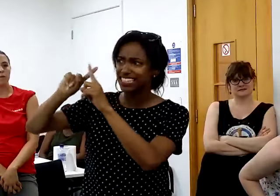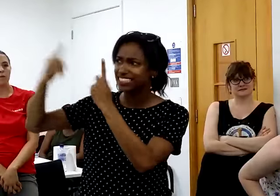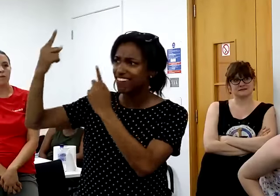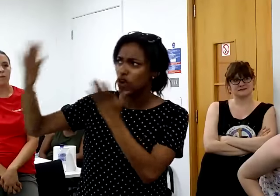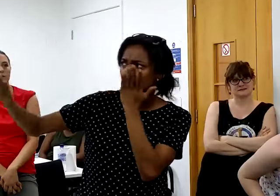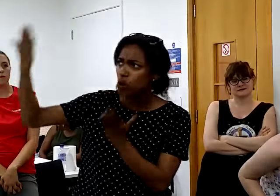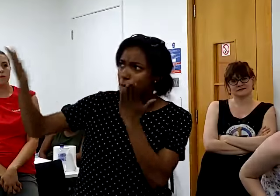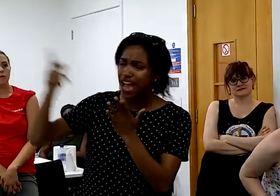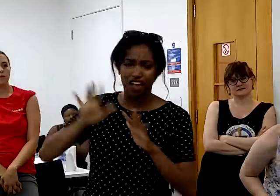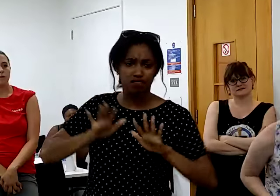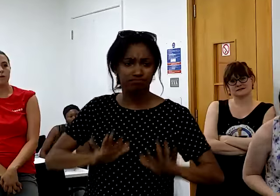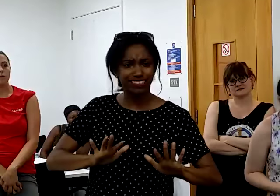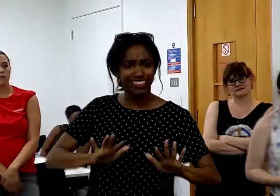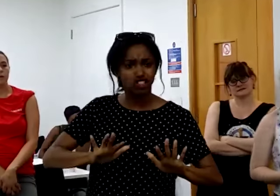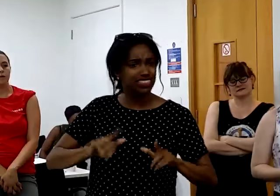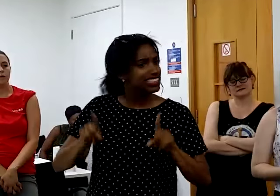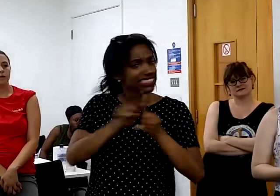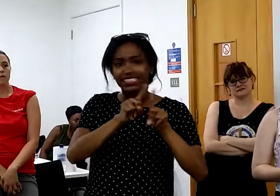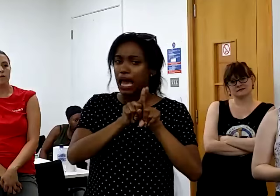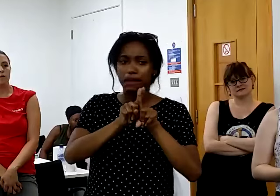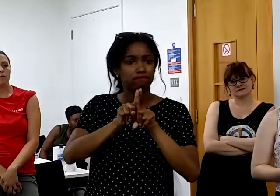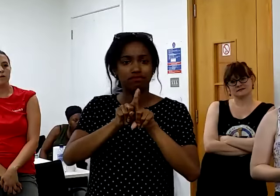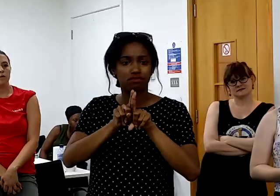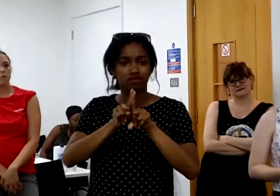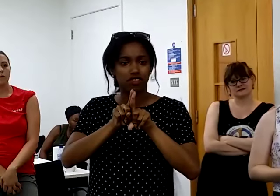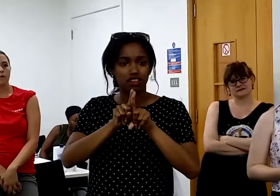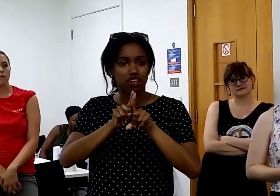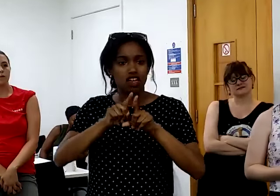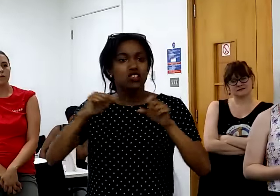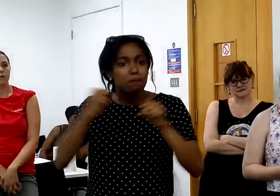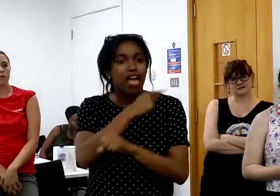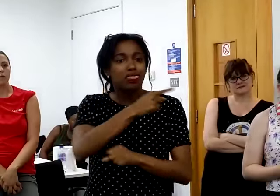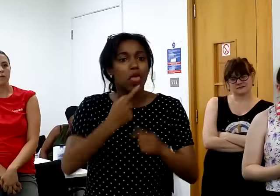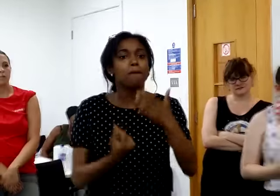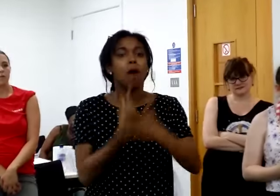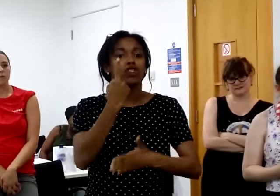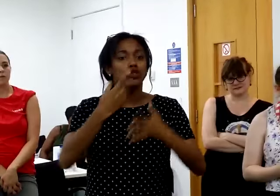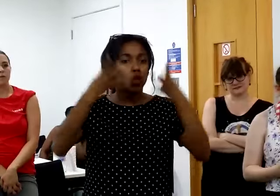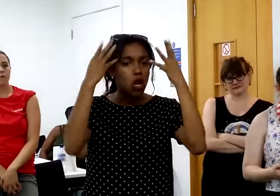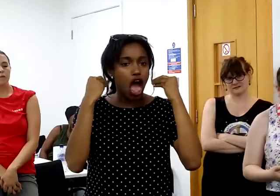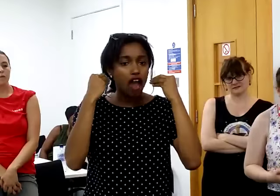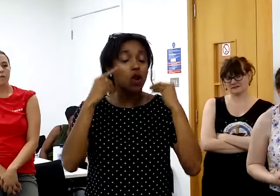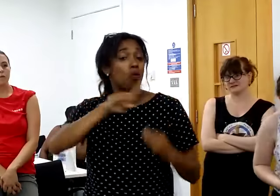of benefits, things like that, and also the comparison and what's going on in